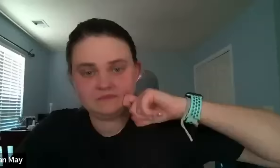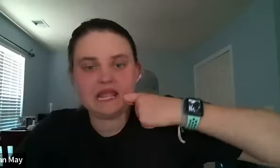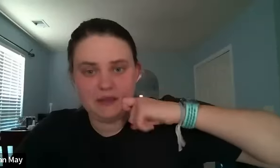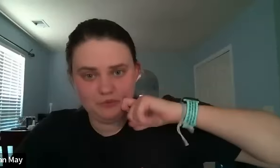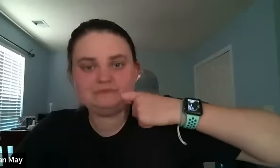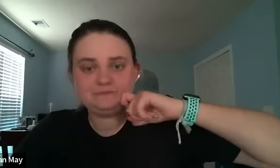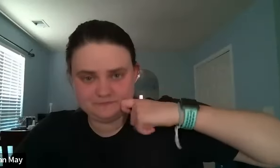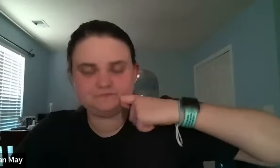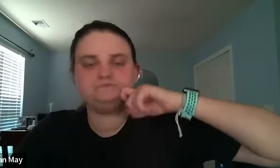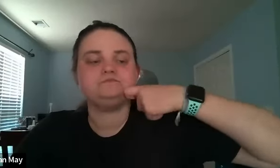Apple.